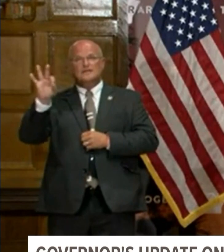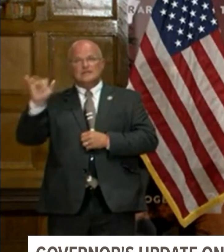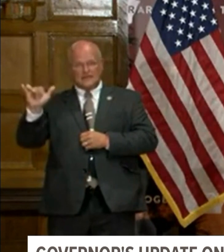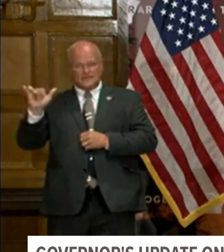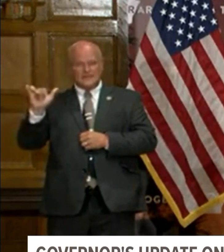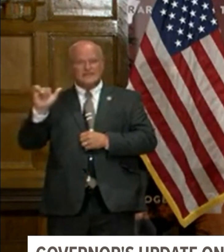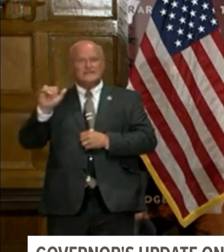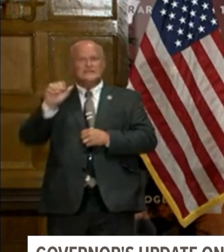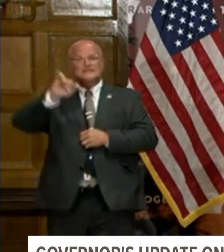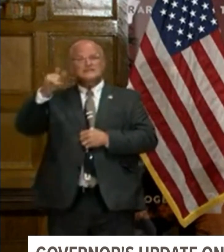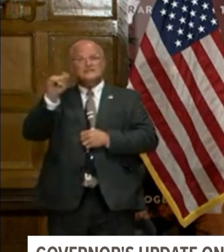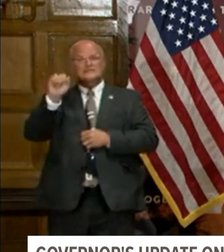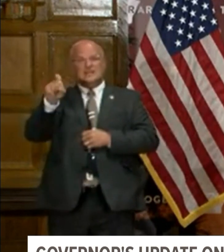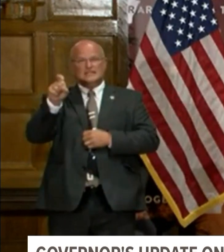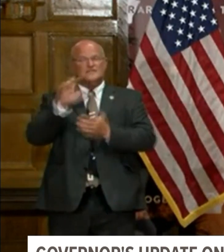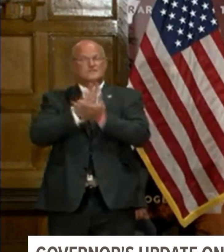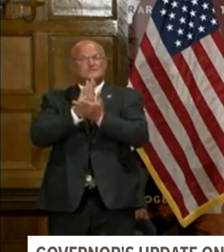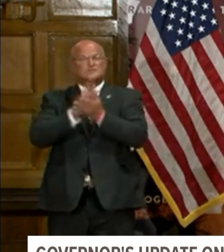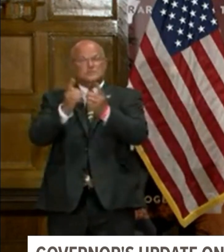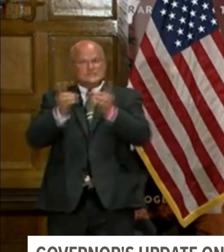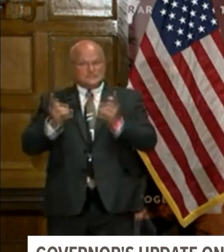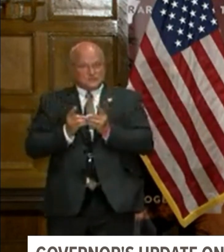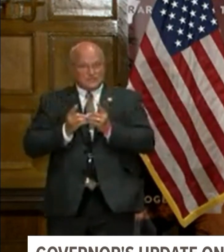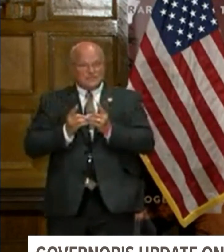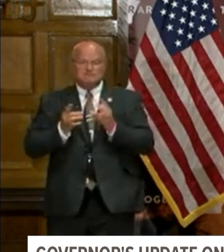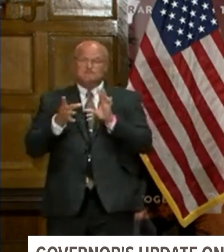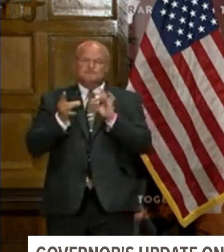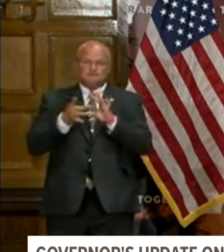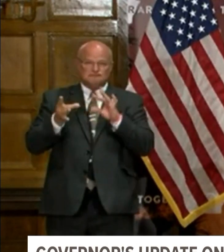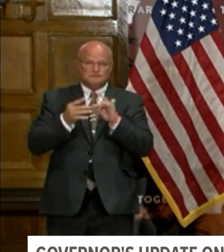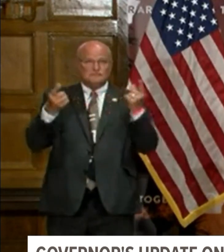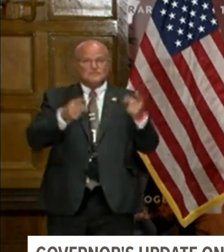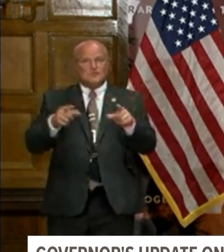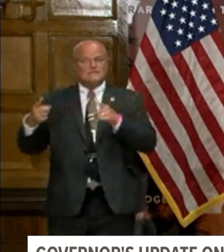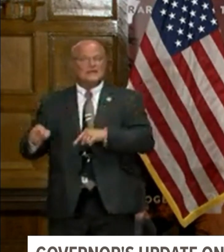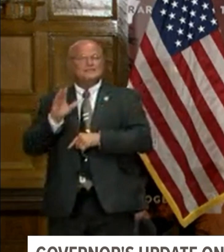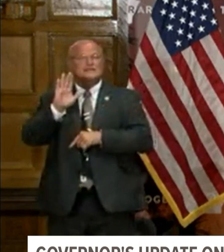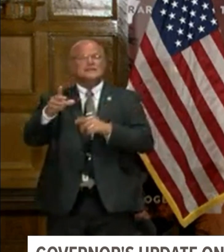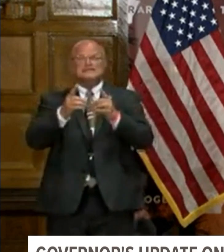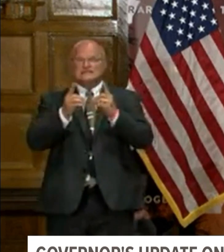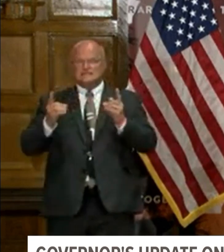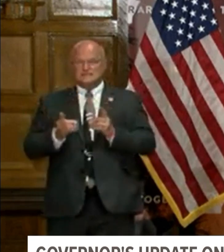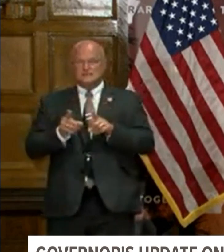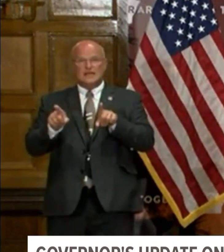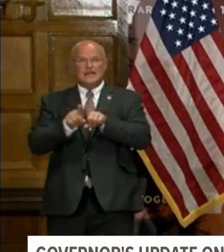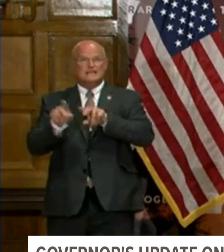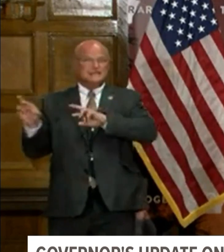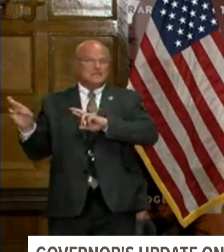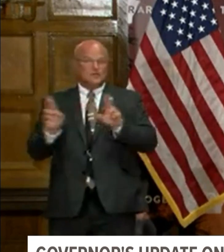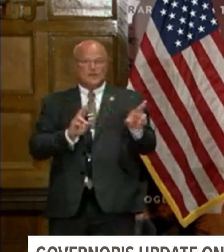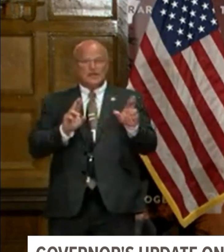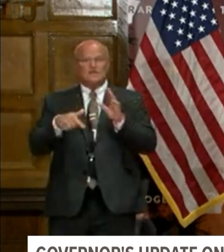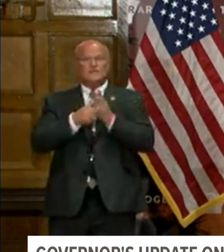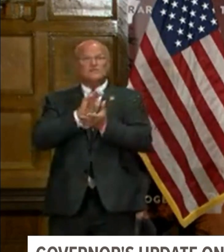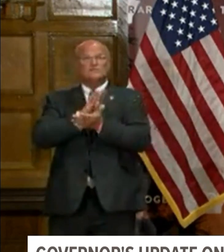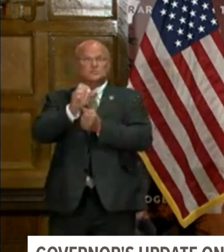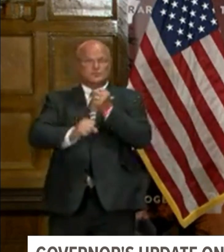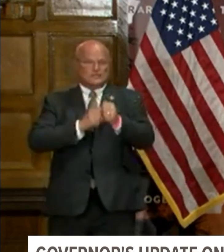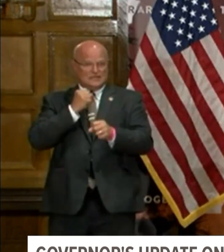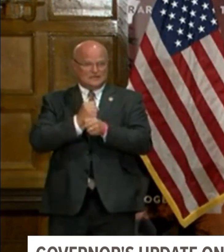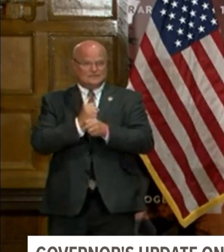Jacksonville School District, who will make a few comments about what's happening in his district as they get ready for this school